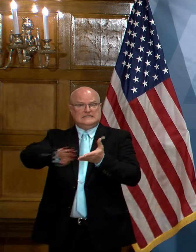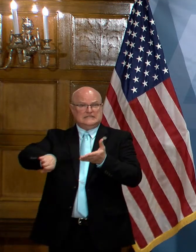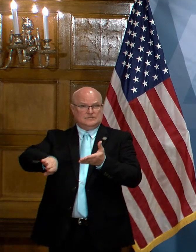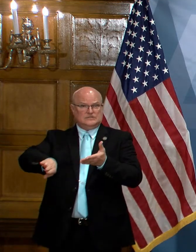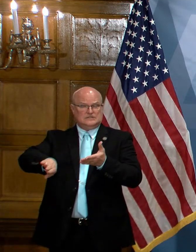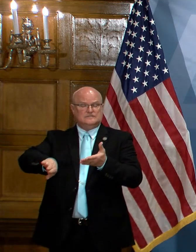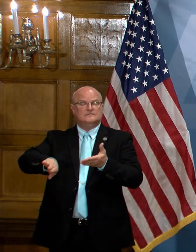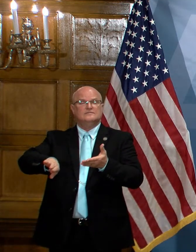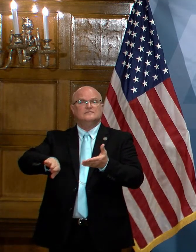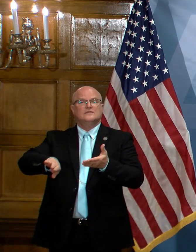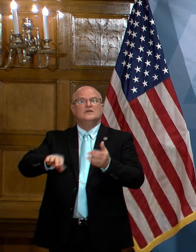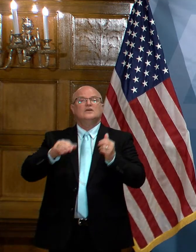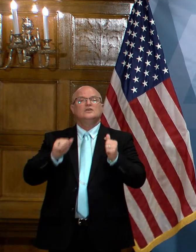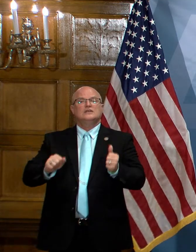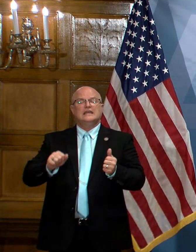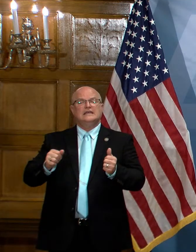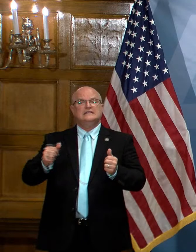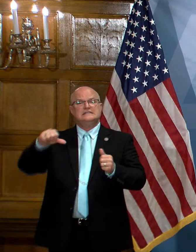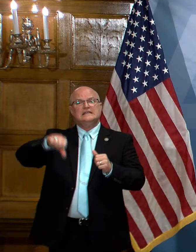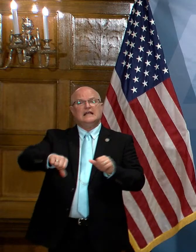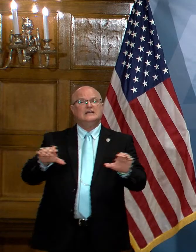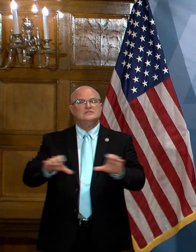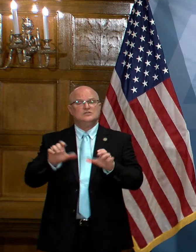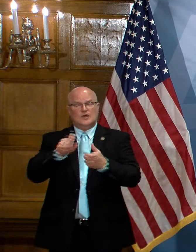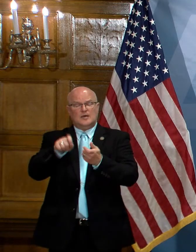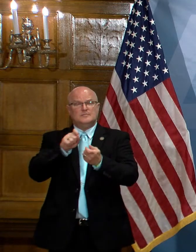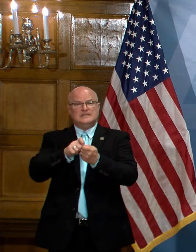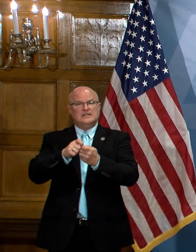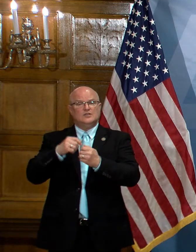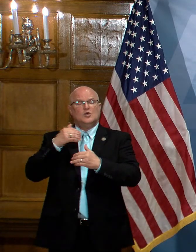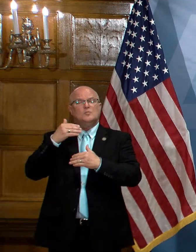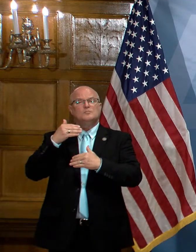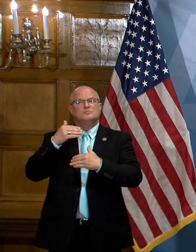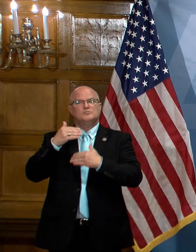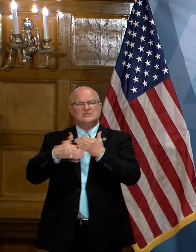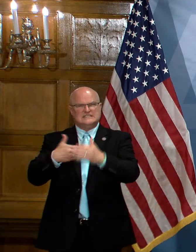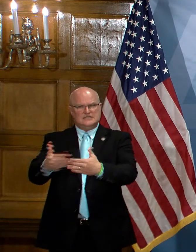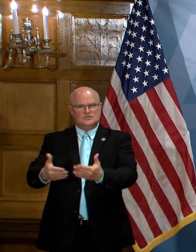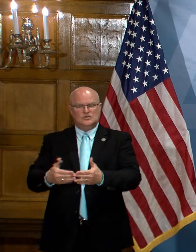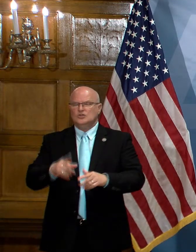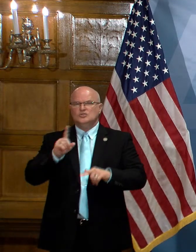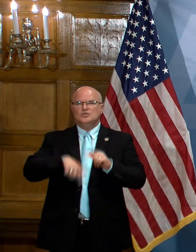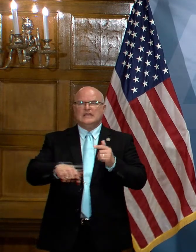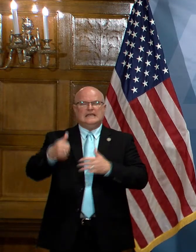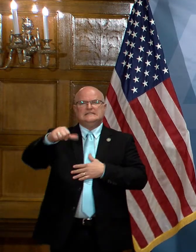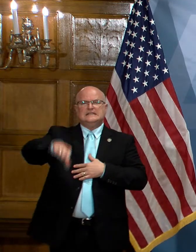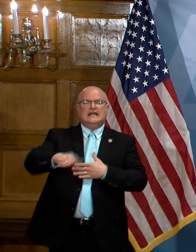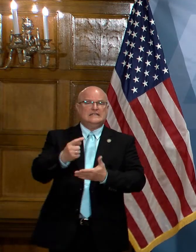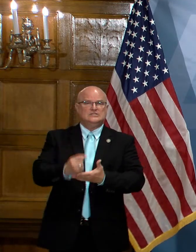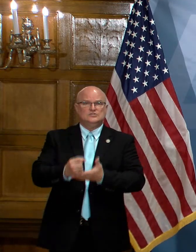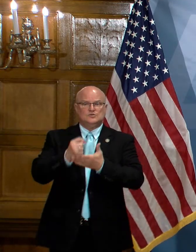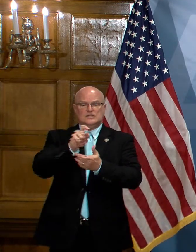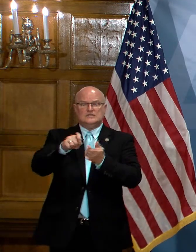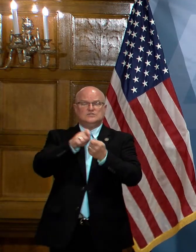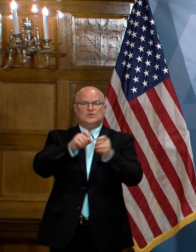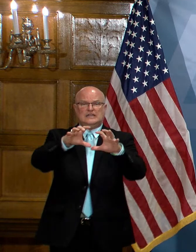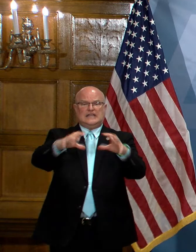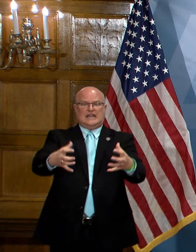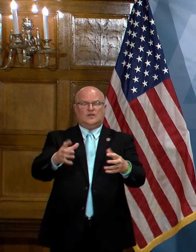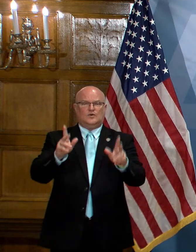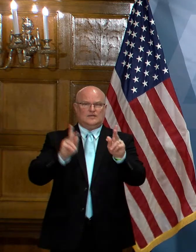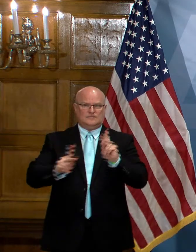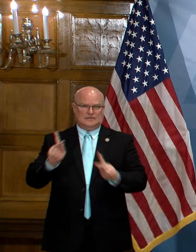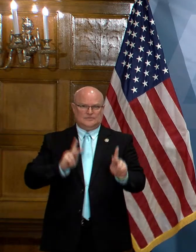exemption, you can decline to do a particular procedure. You cannot decline to treat a certain category